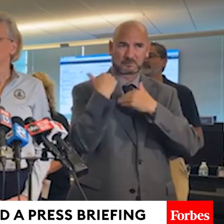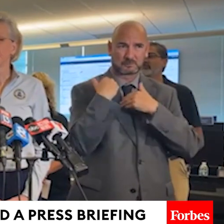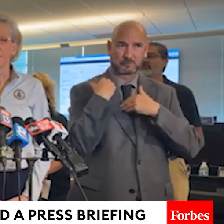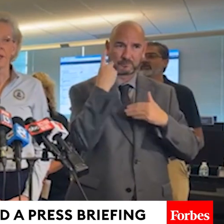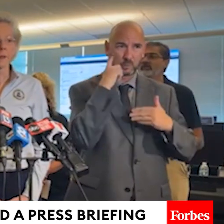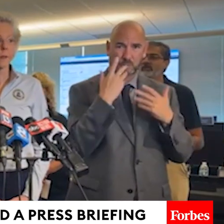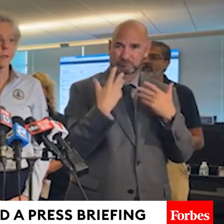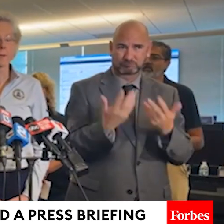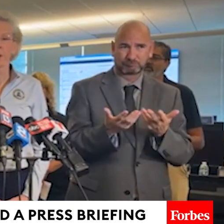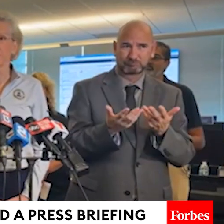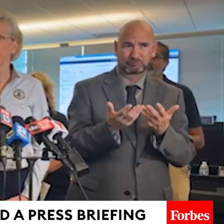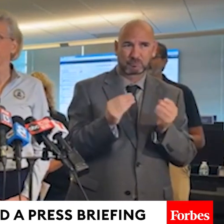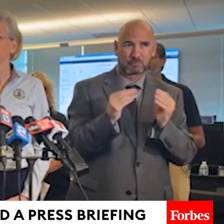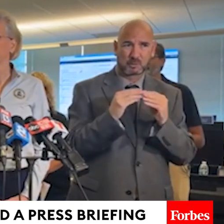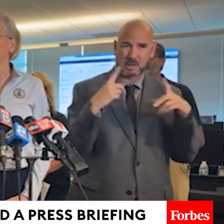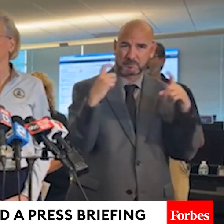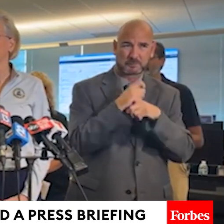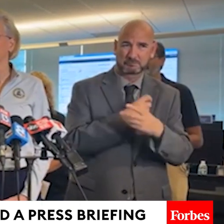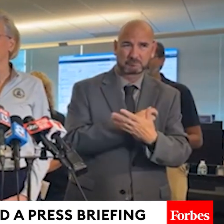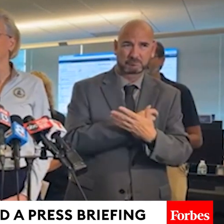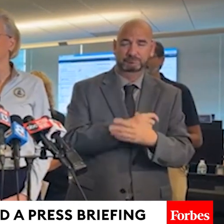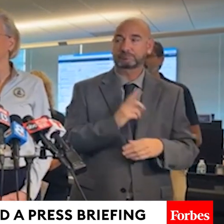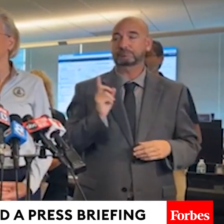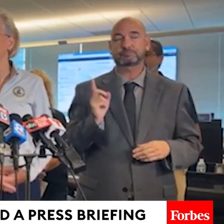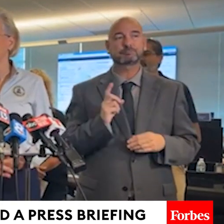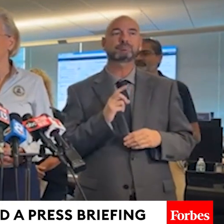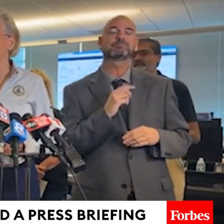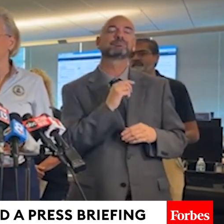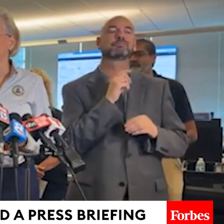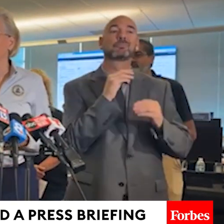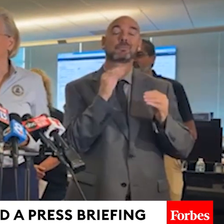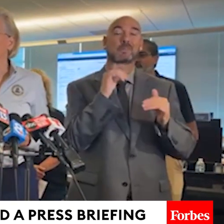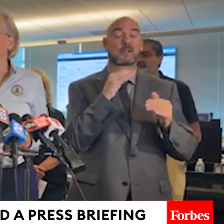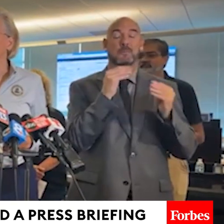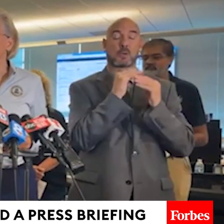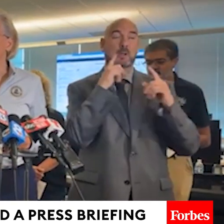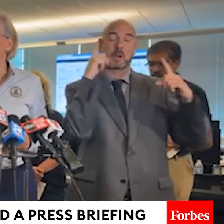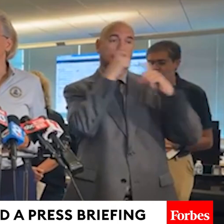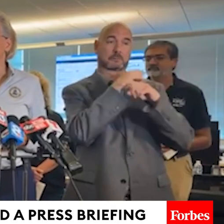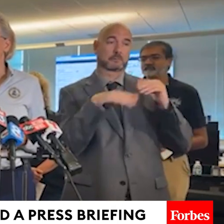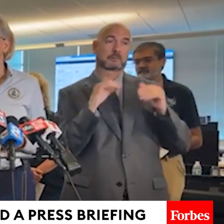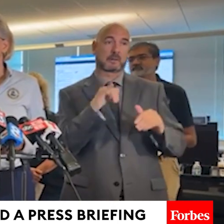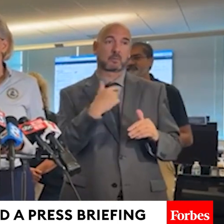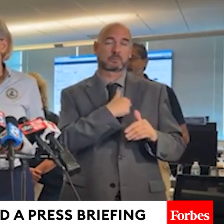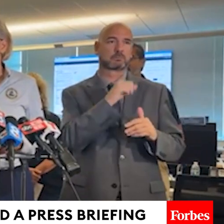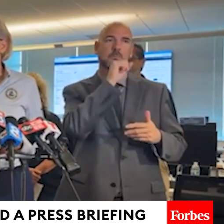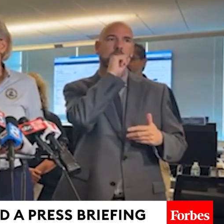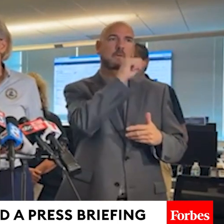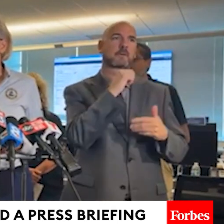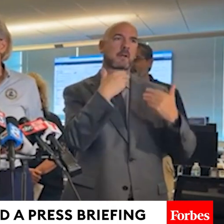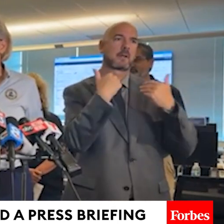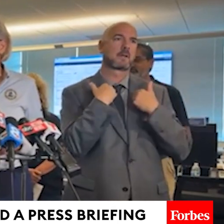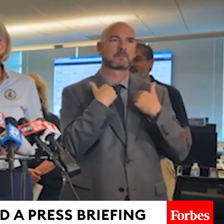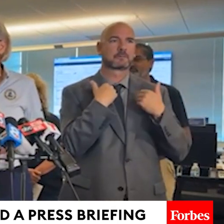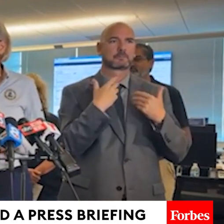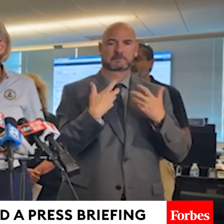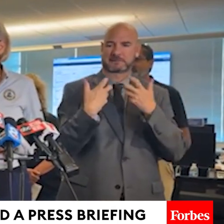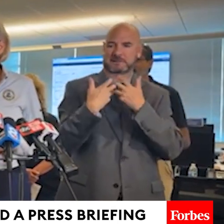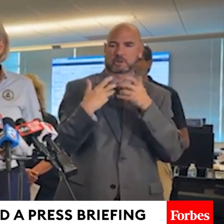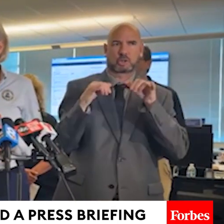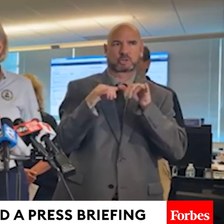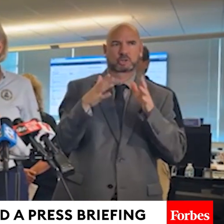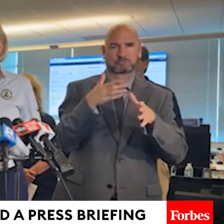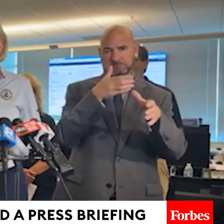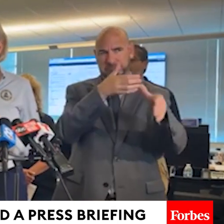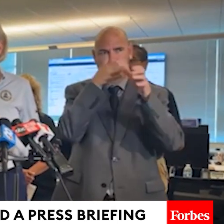nuanced than that? Well, it's more nuanced than that, but we would love to have a generator for all the stoplights that are out